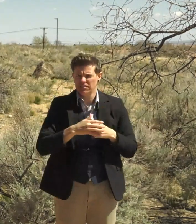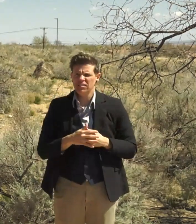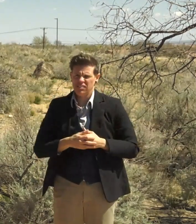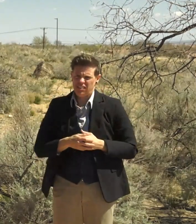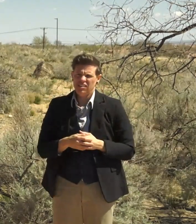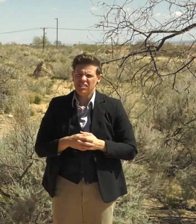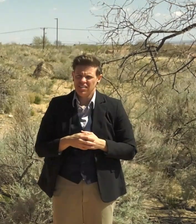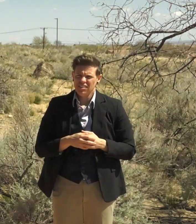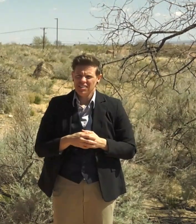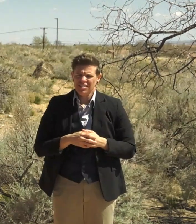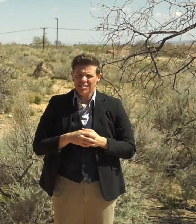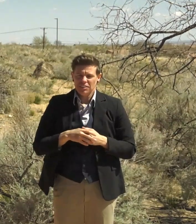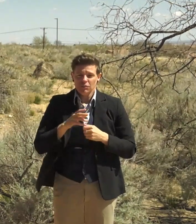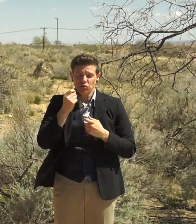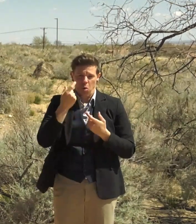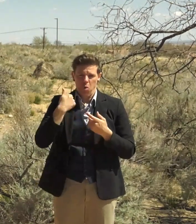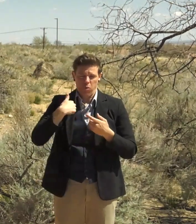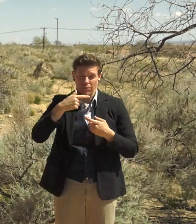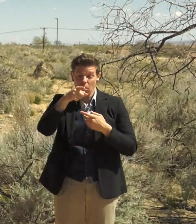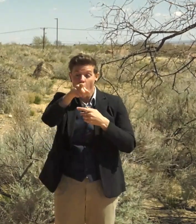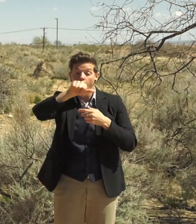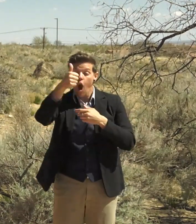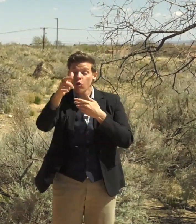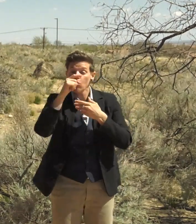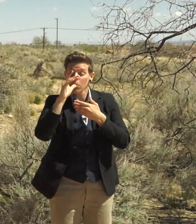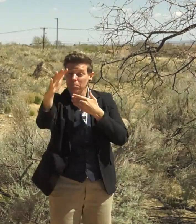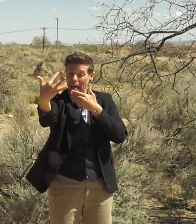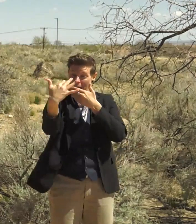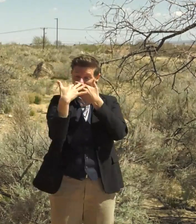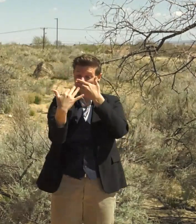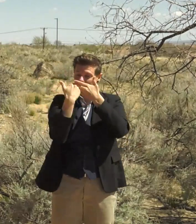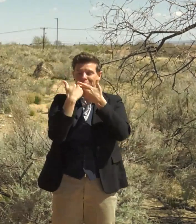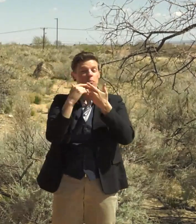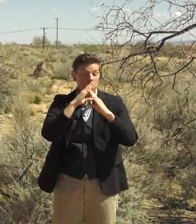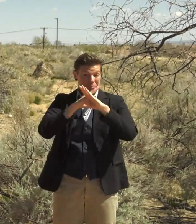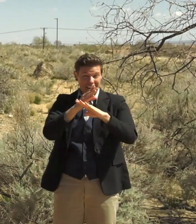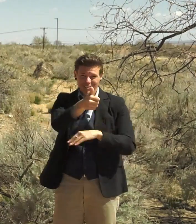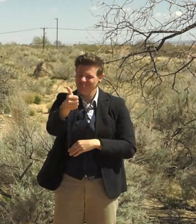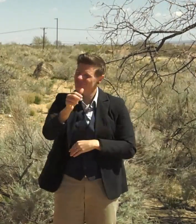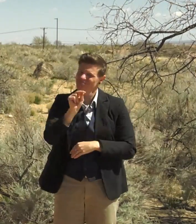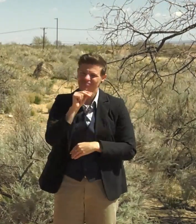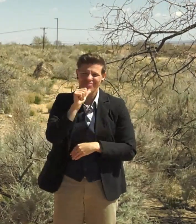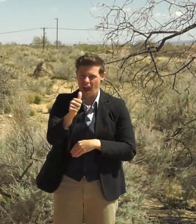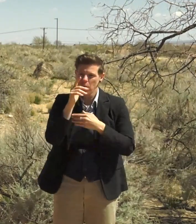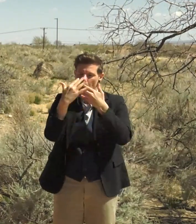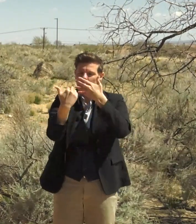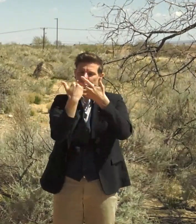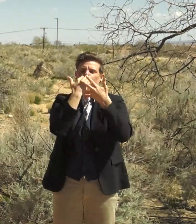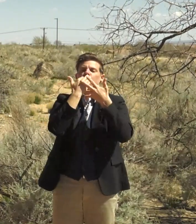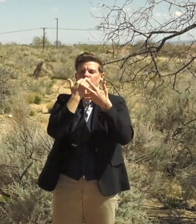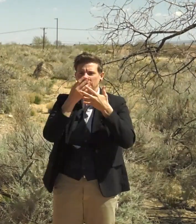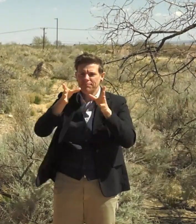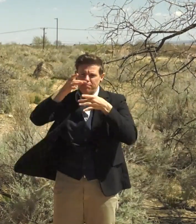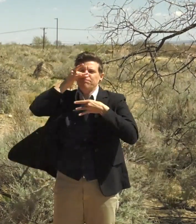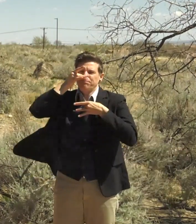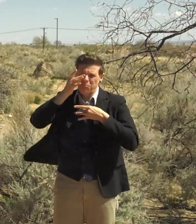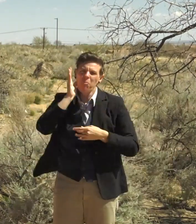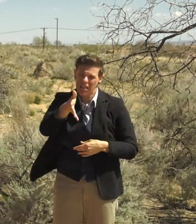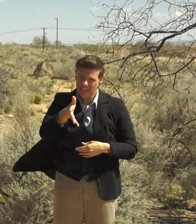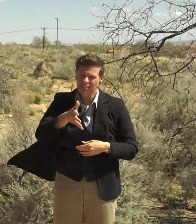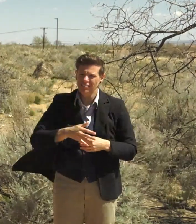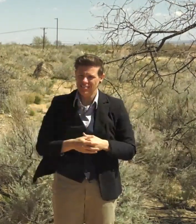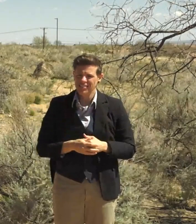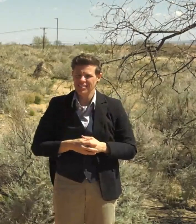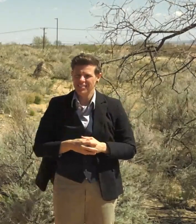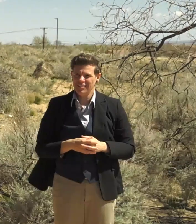big difference there, but it is important. And so let me pause for just a second. First, I know that's making a lot of noise, that flagpole. I'm not sure